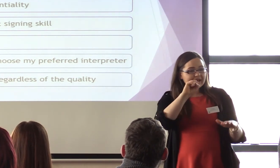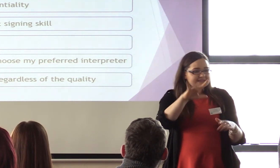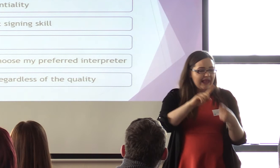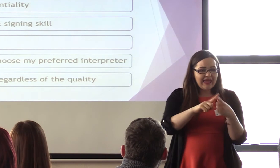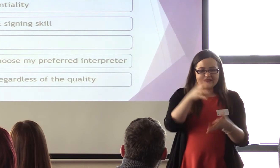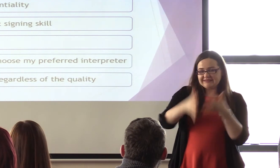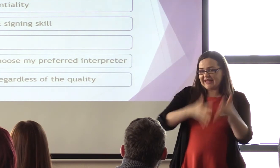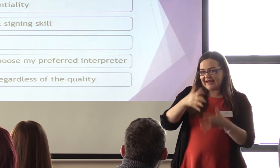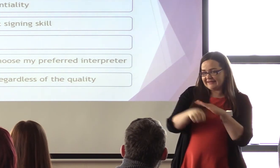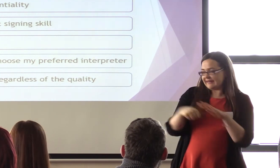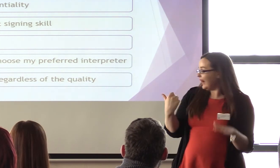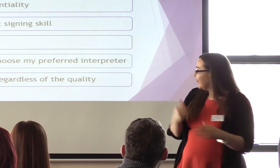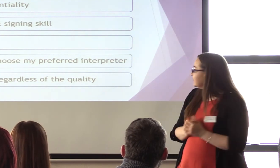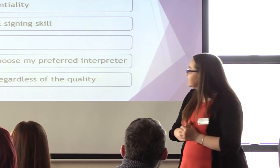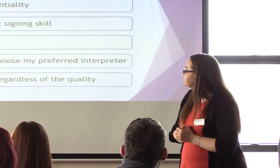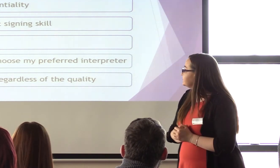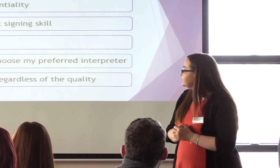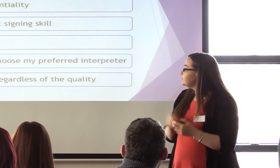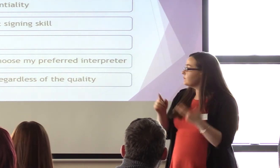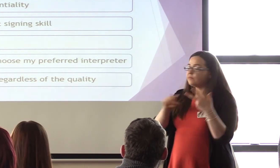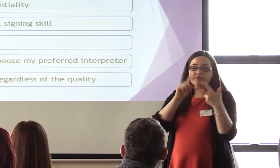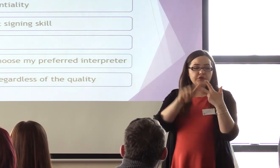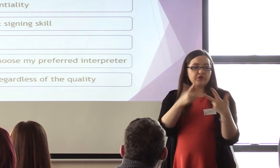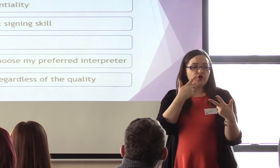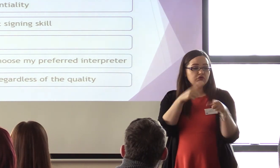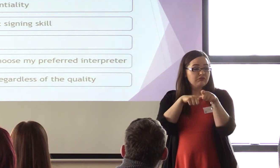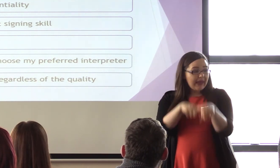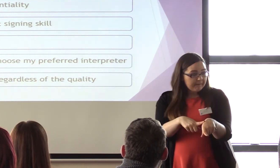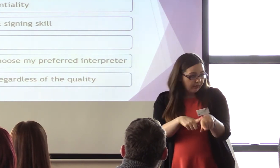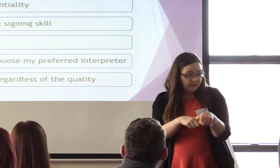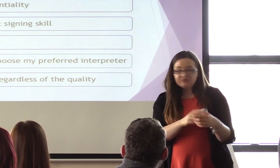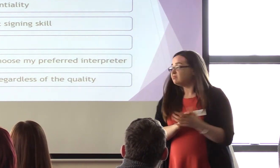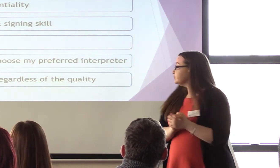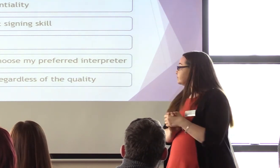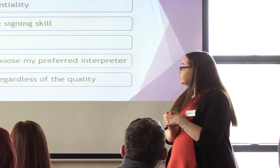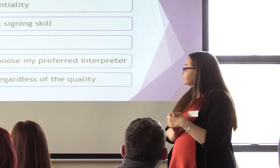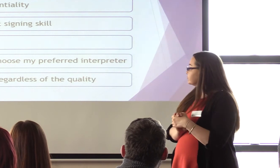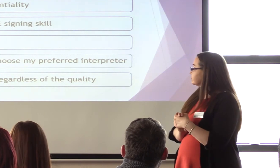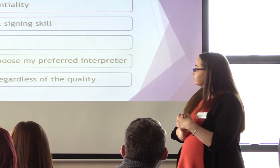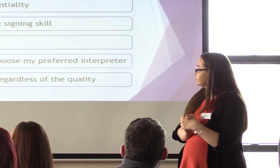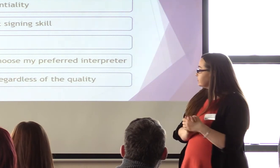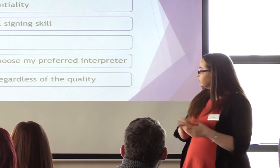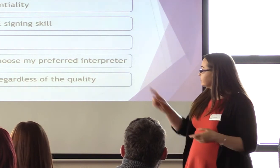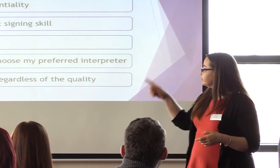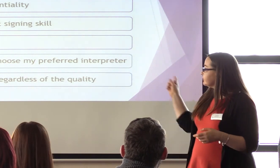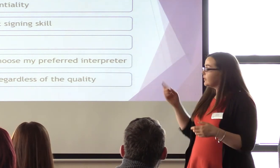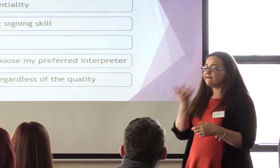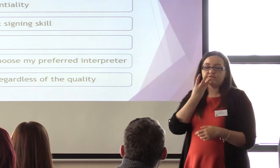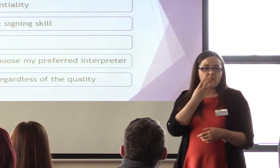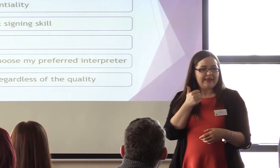second was fluency of ISL and their signing skills. The third was reliability. And